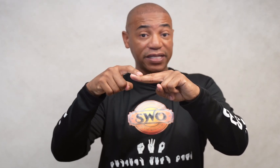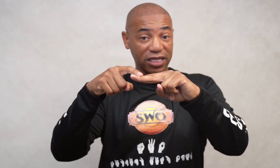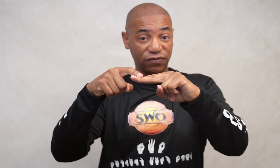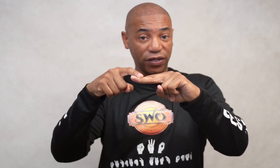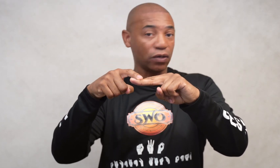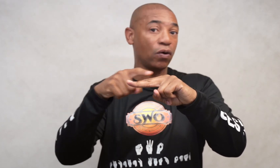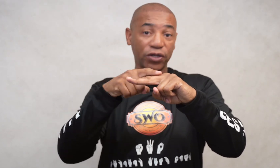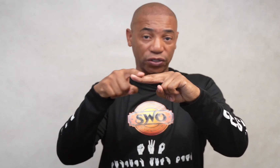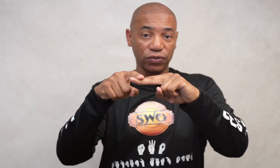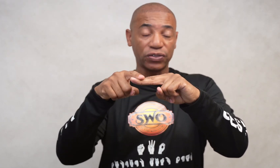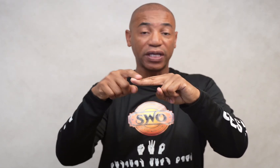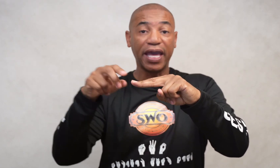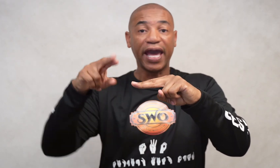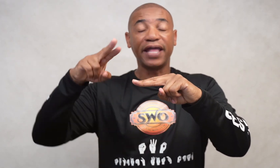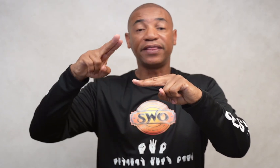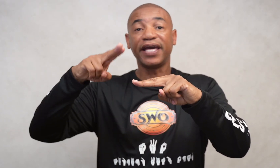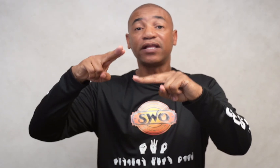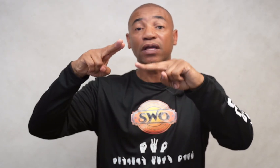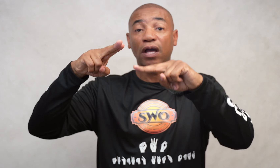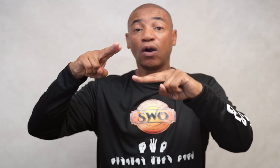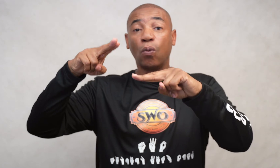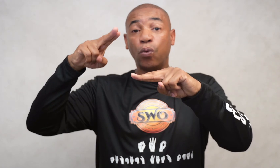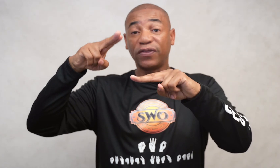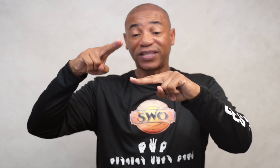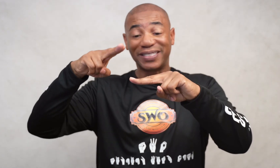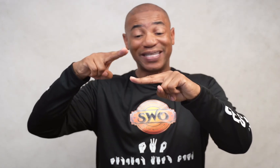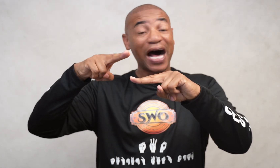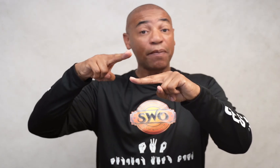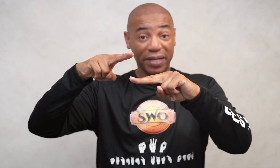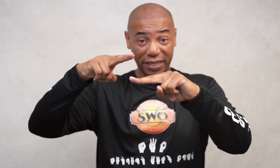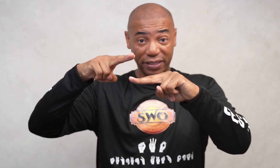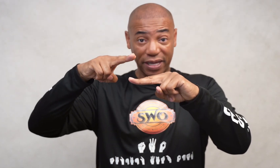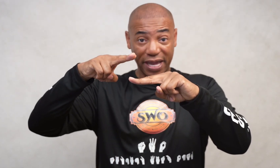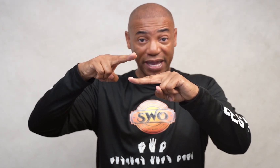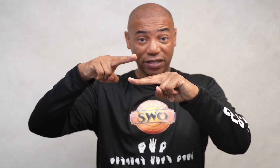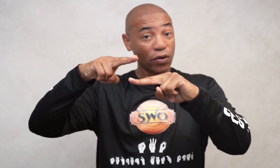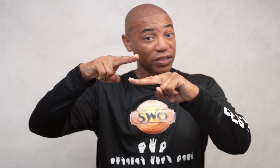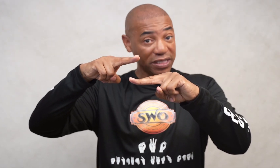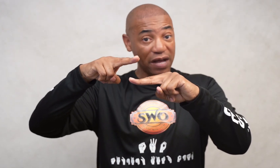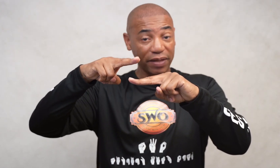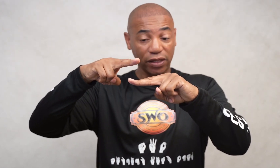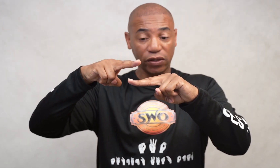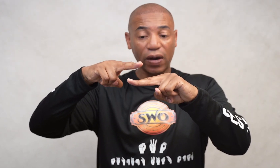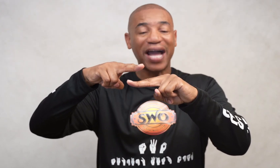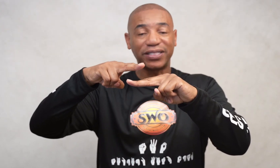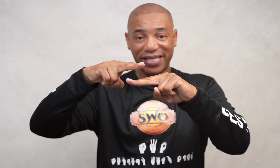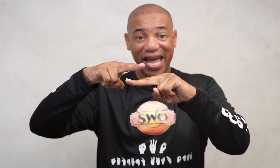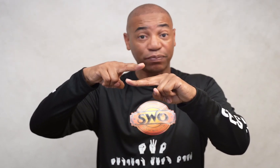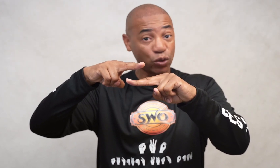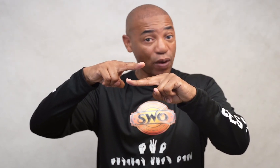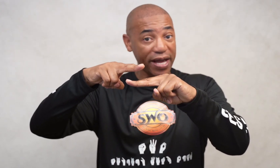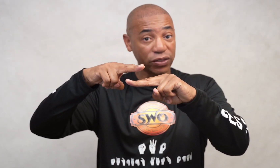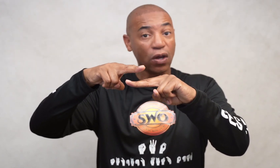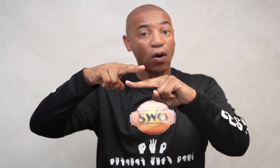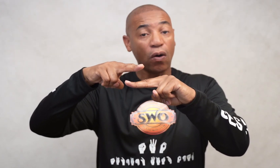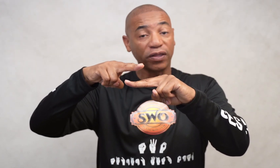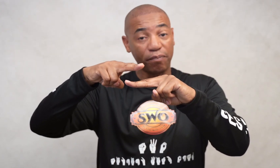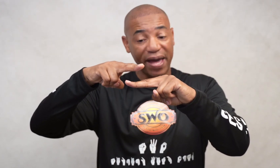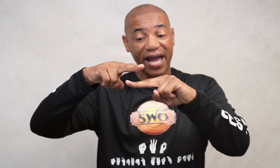index finger or U's, and then with the dominant hand or the dominant U, I tap twice on the back of